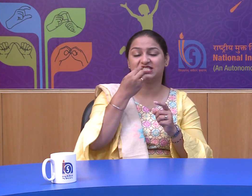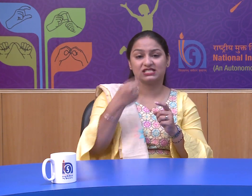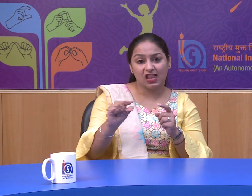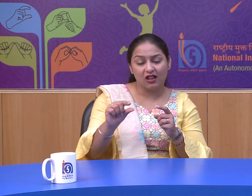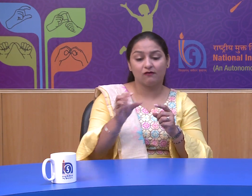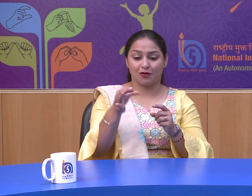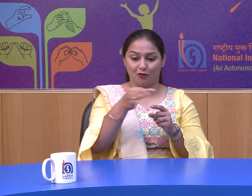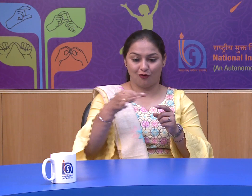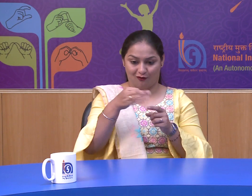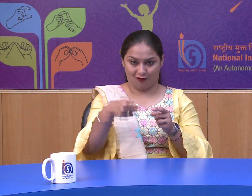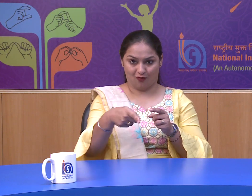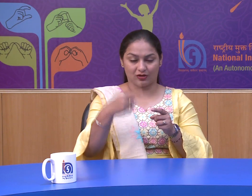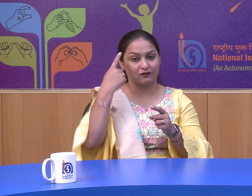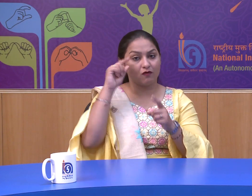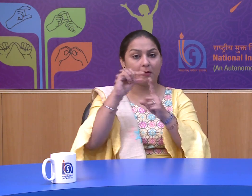been found in Punjab.